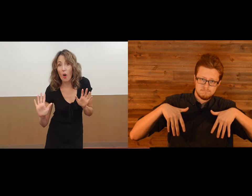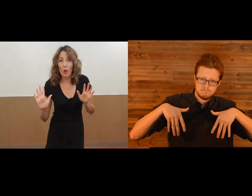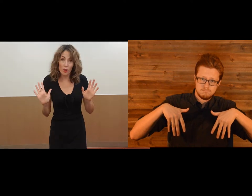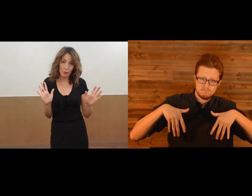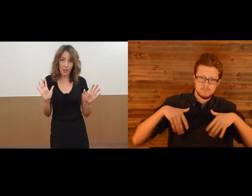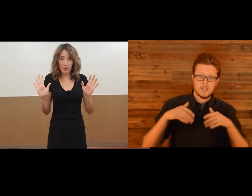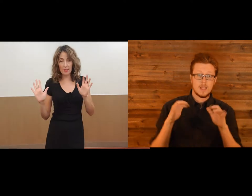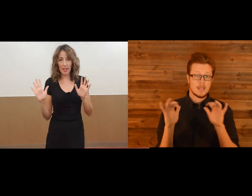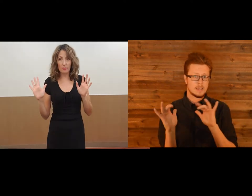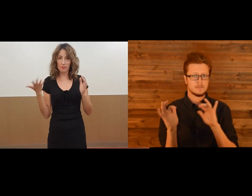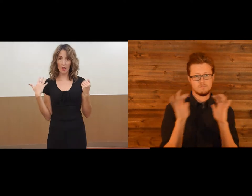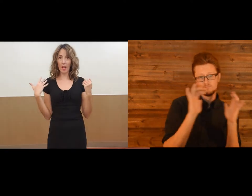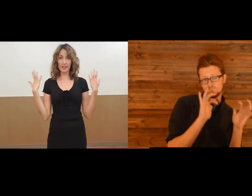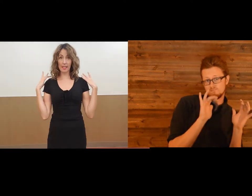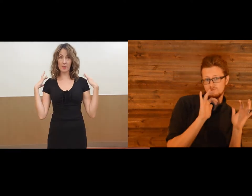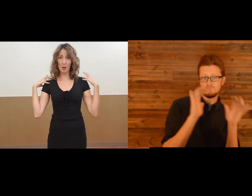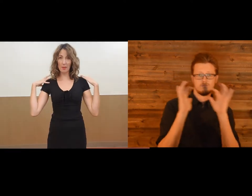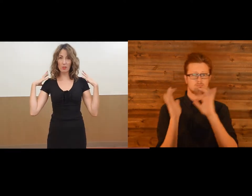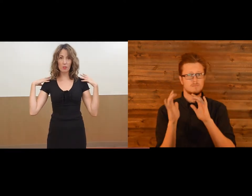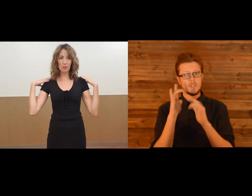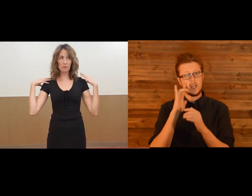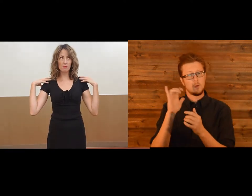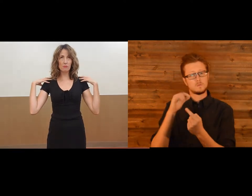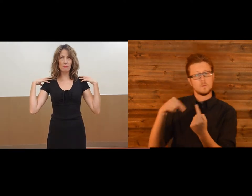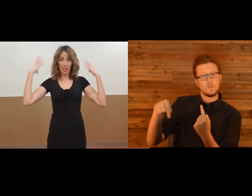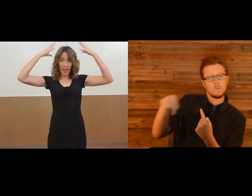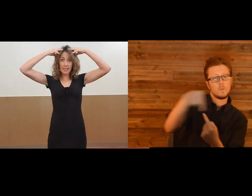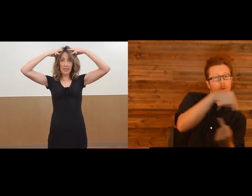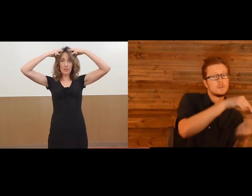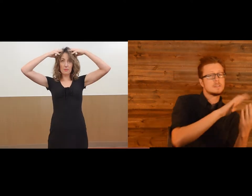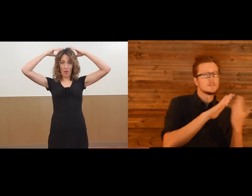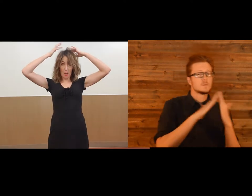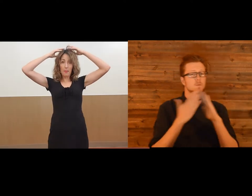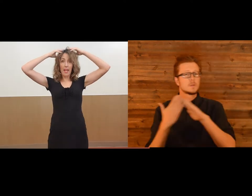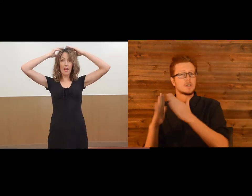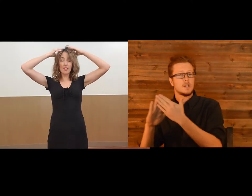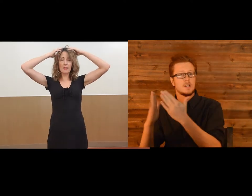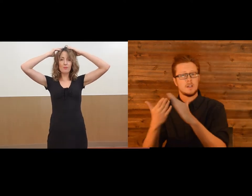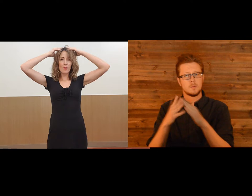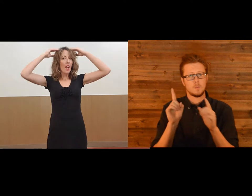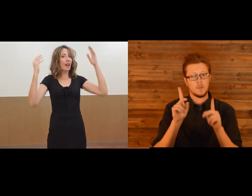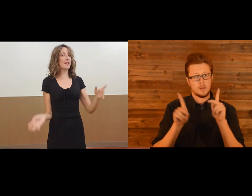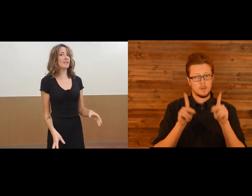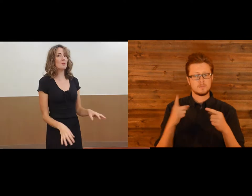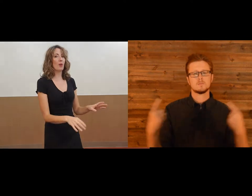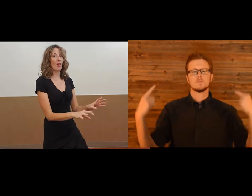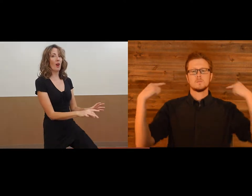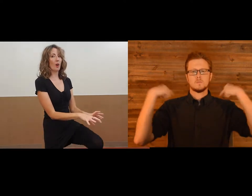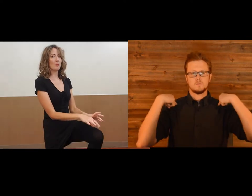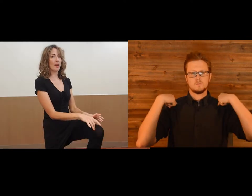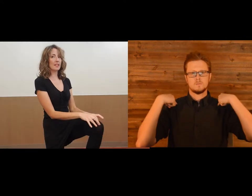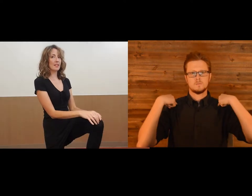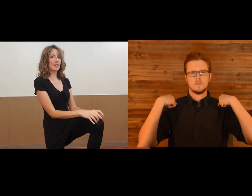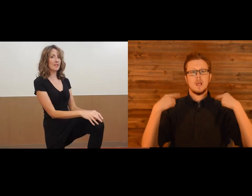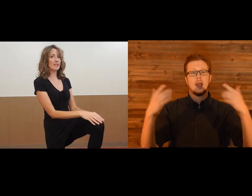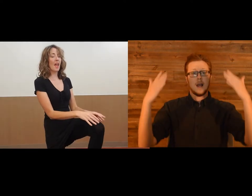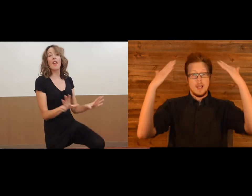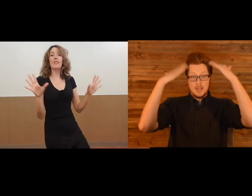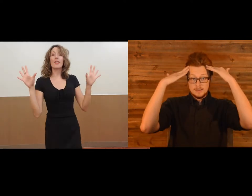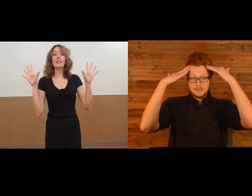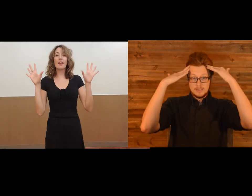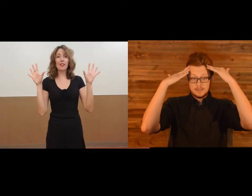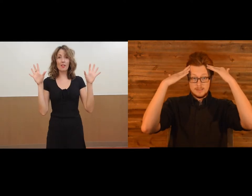dancing all around the town. I dance them on my shoulder. I dance them on my head. I dance them on my